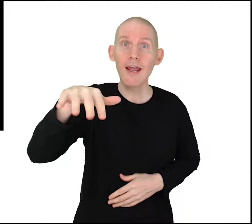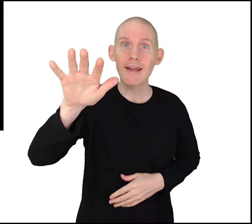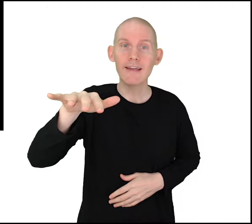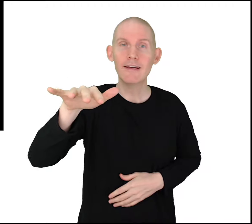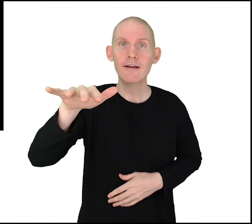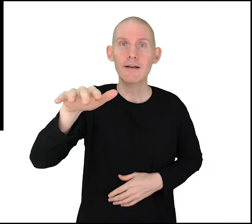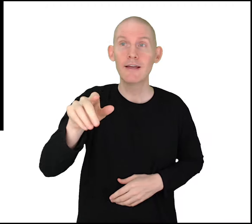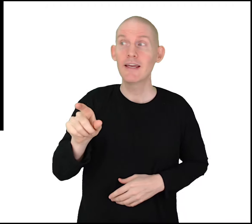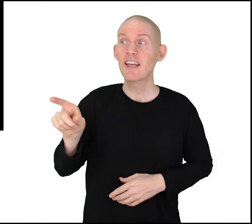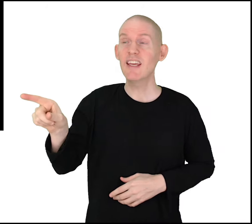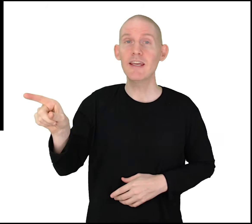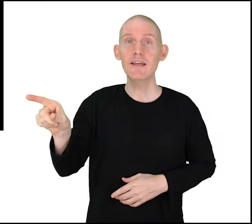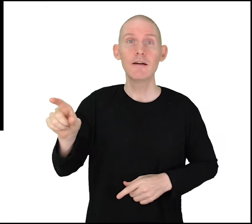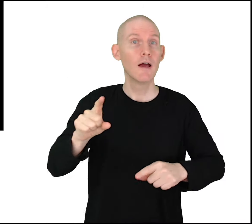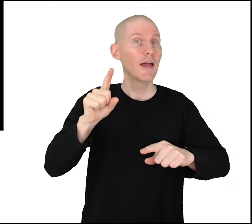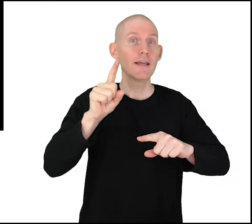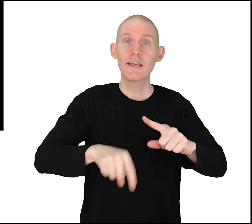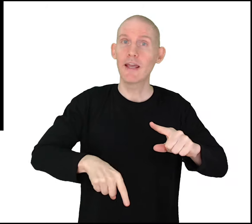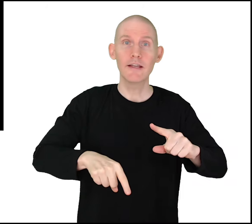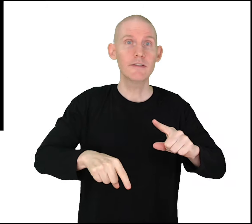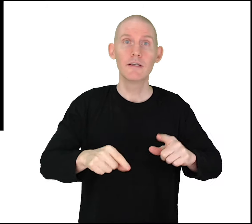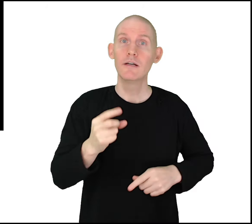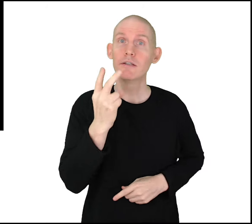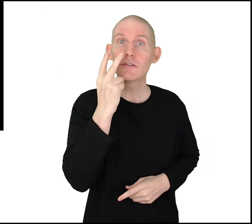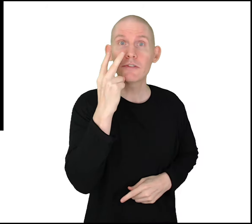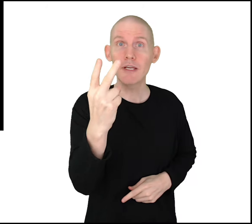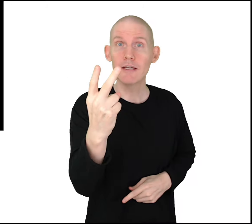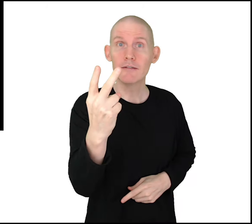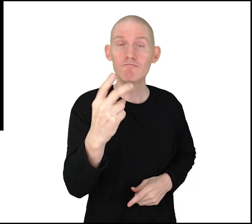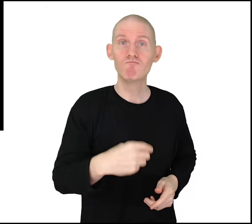Hey, he can't see.